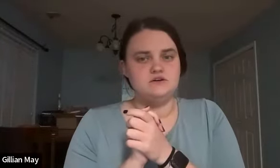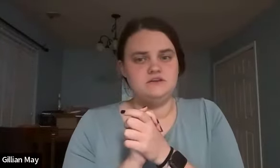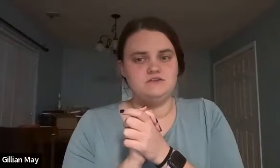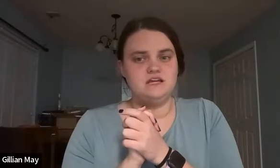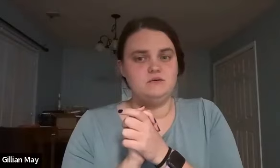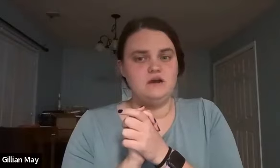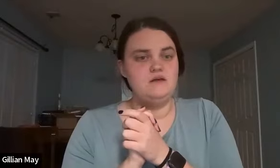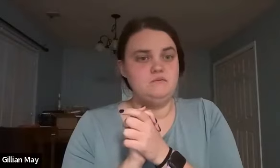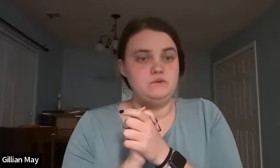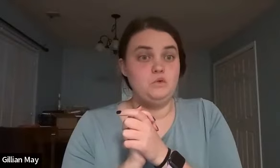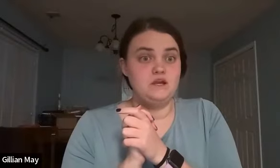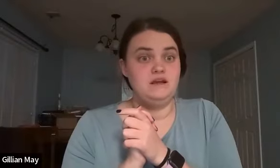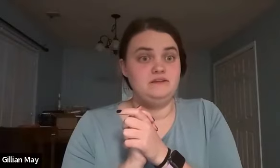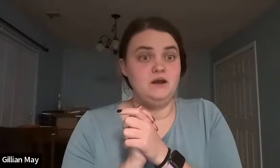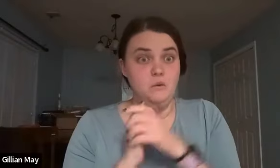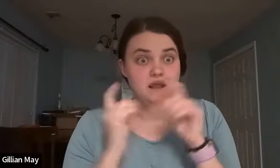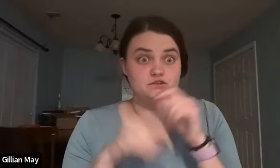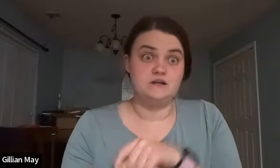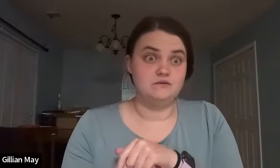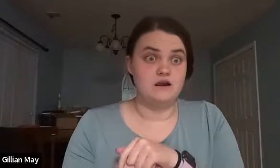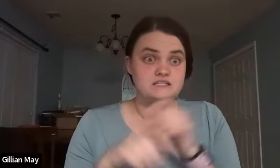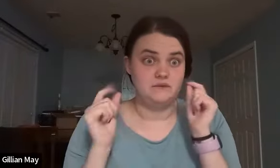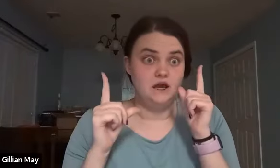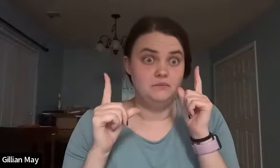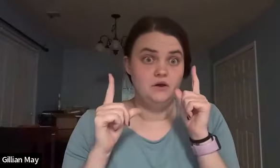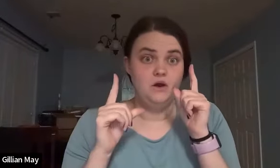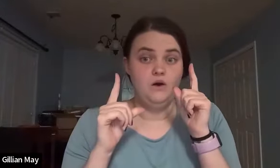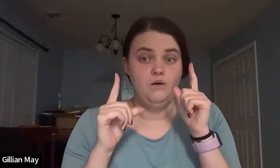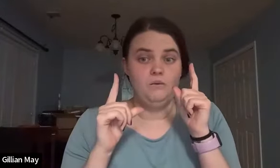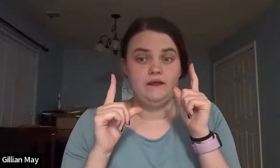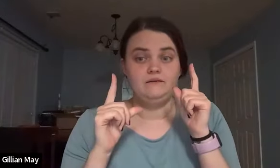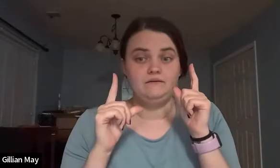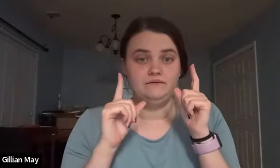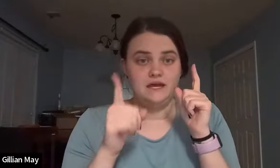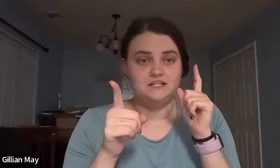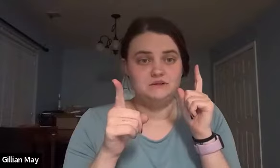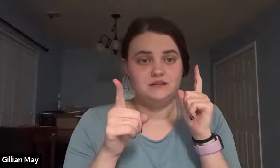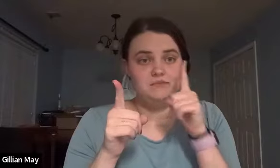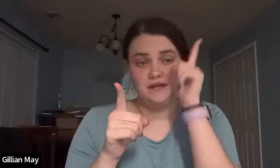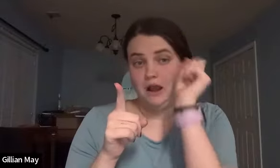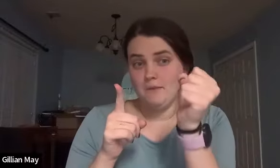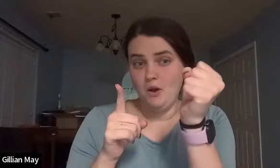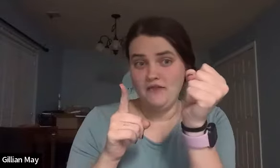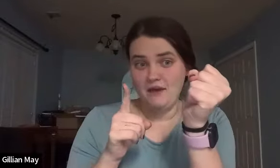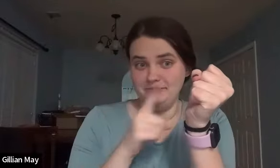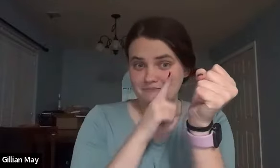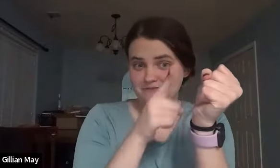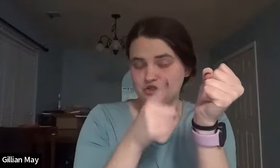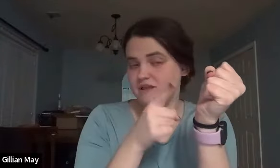like if you're saying, well, I've been awake for 24 hours, I've been up. Well, that actually would get complicated. I'm gonna hold that one. Don't let me